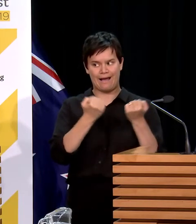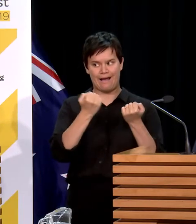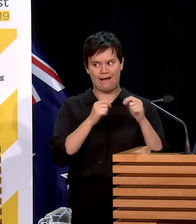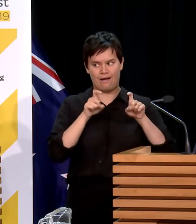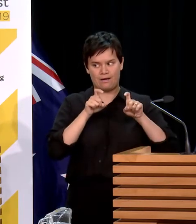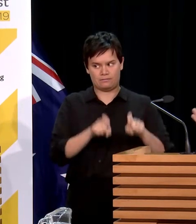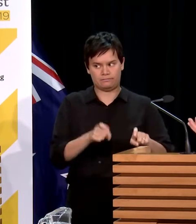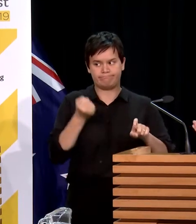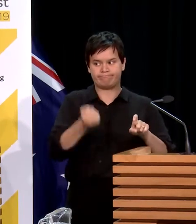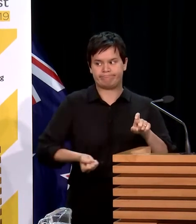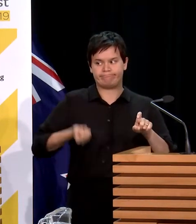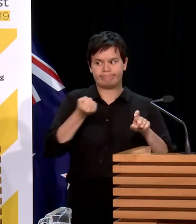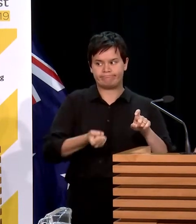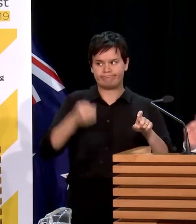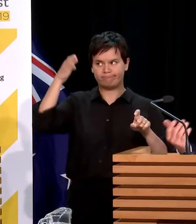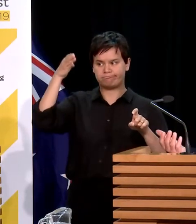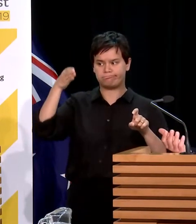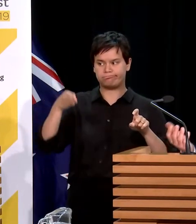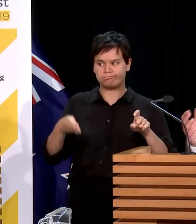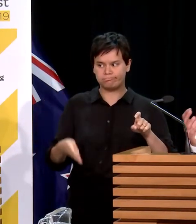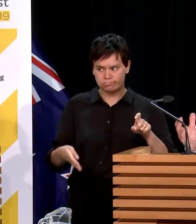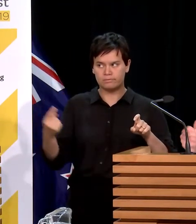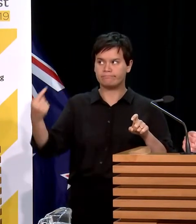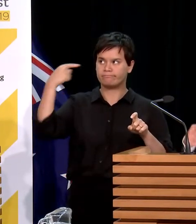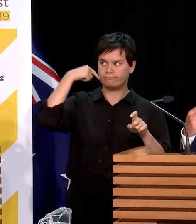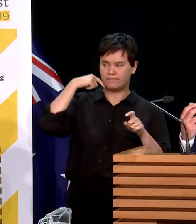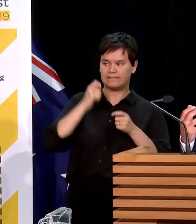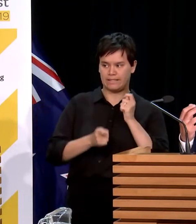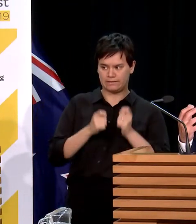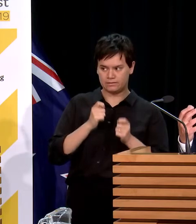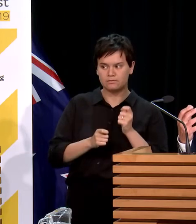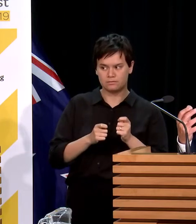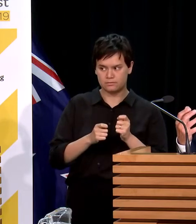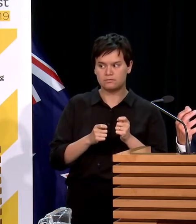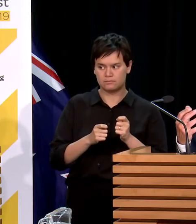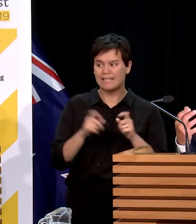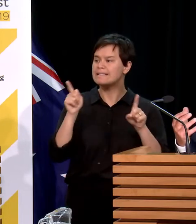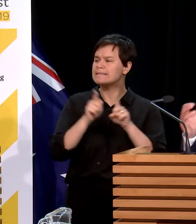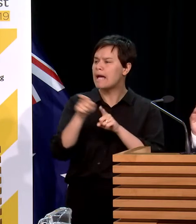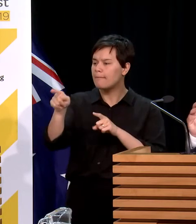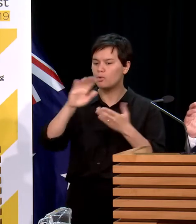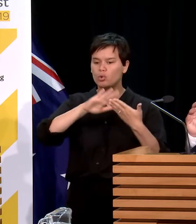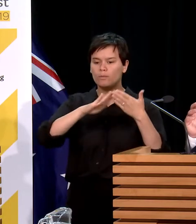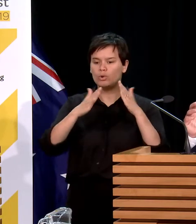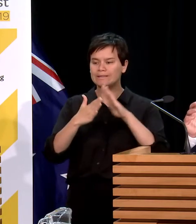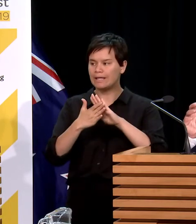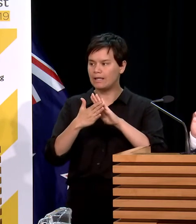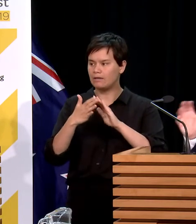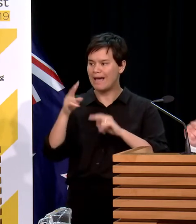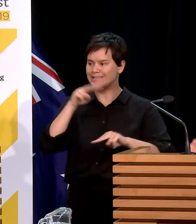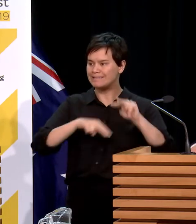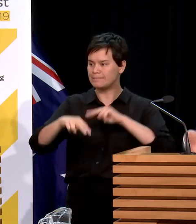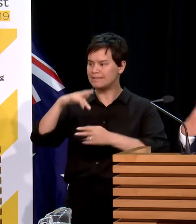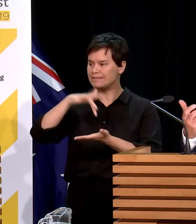in the car park. Of course at our CBACs, again, it's all done in the car, and they're not exposed, no one else is exposed, and